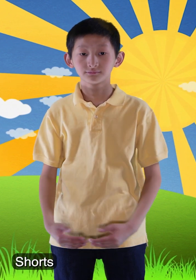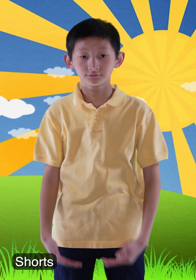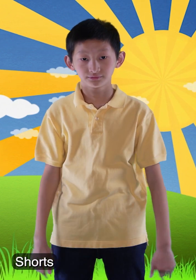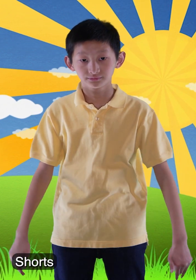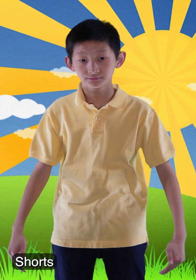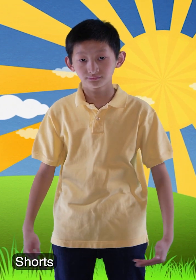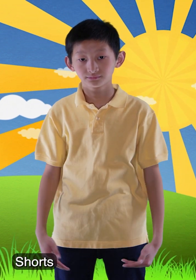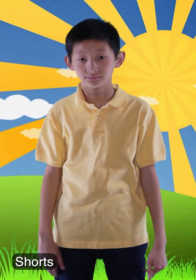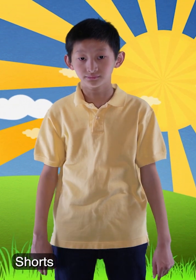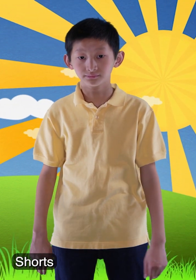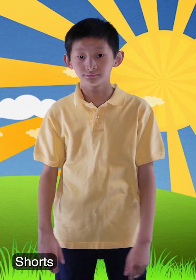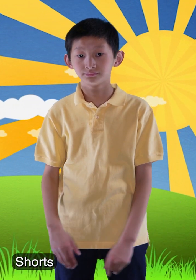Shorts.